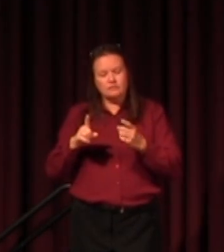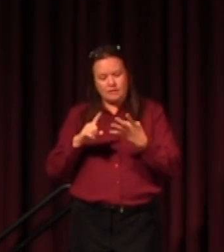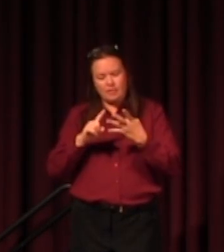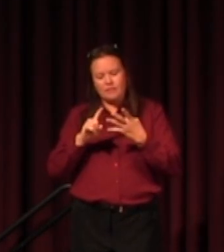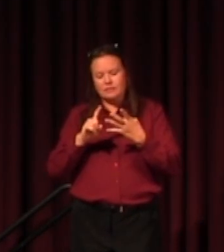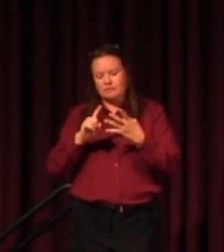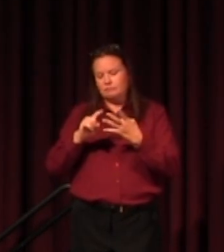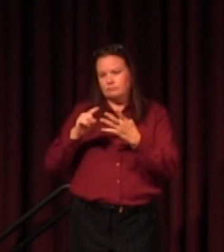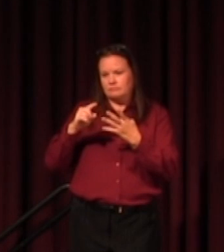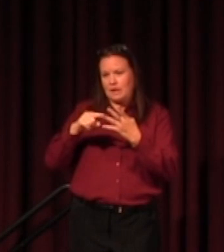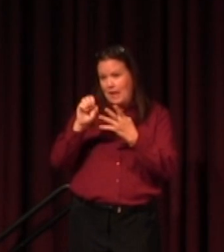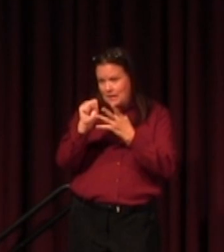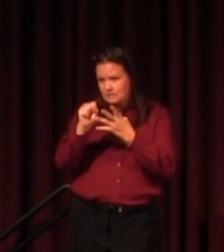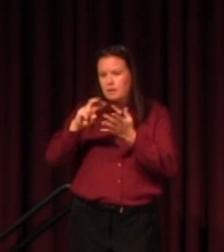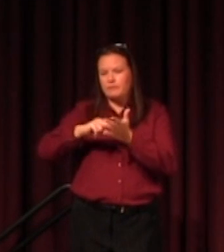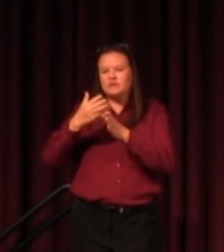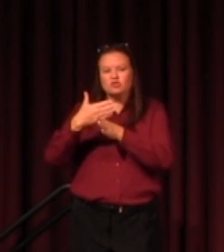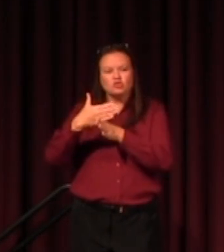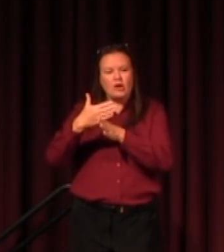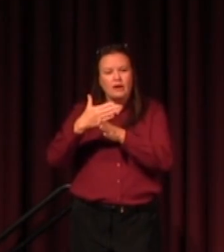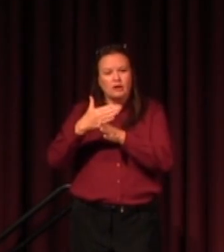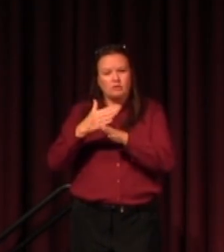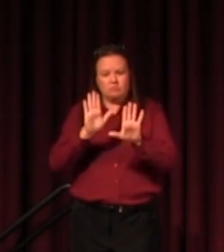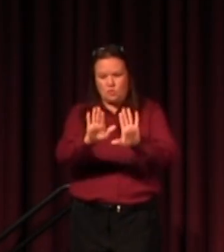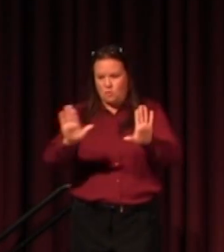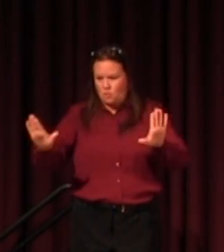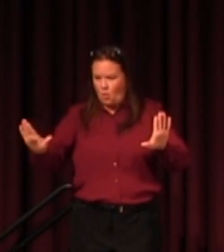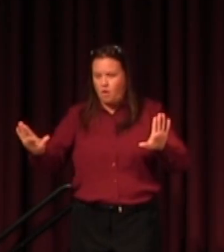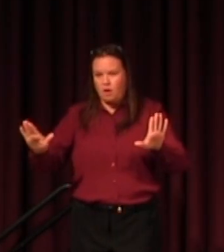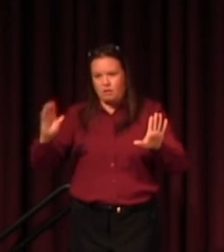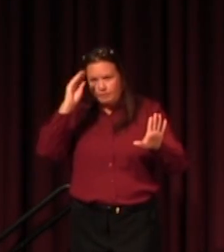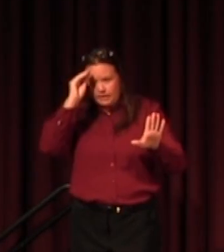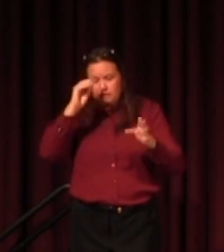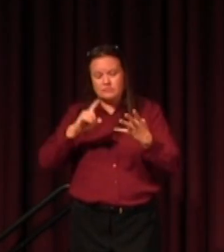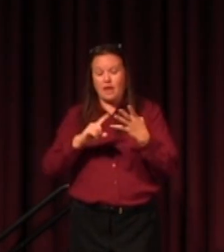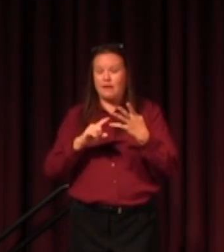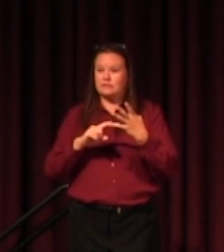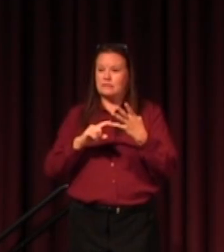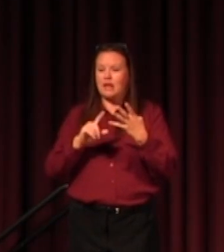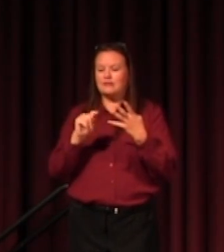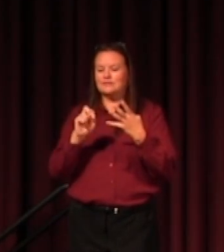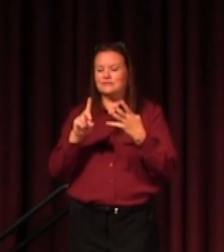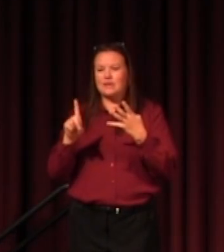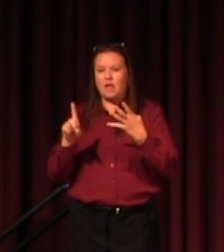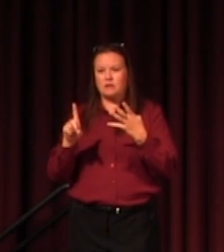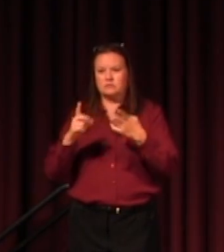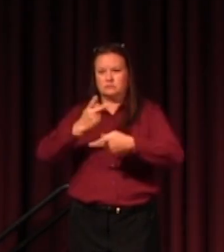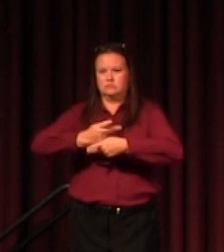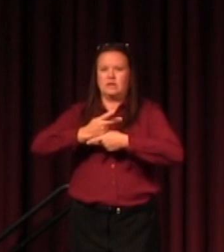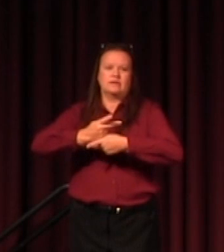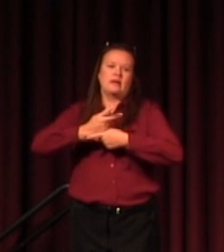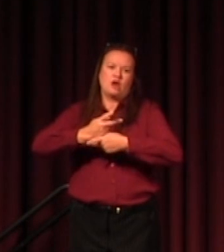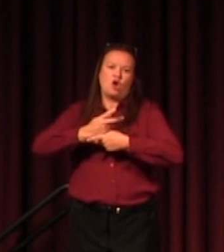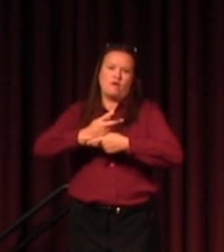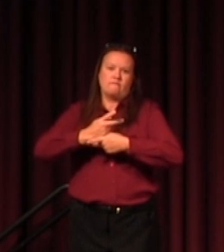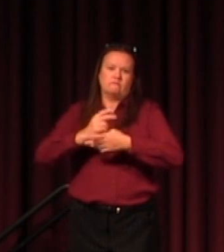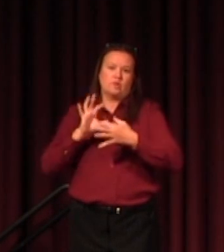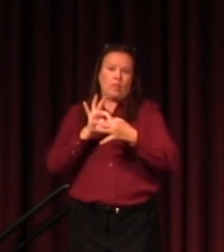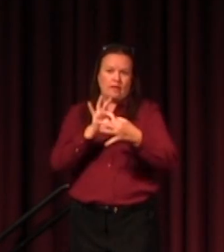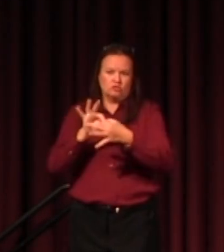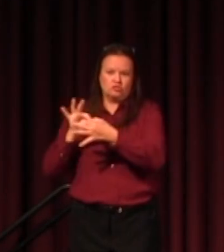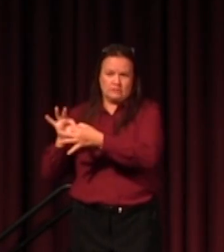Then we have tending to relationships. We actively build and deepen trusting relationships as we work